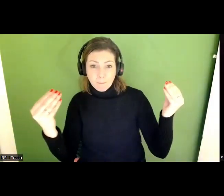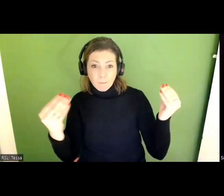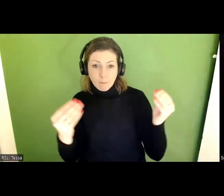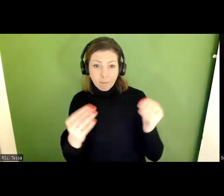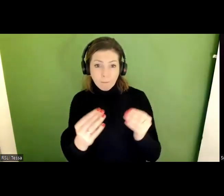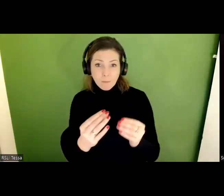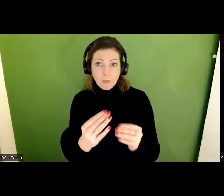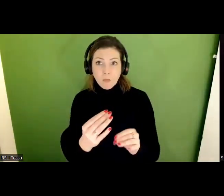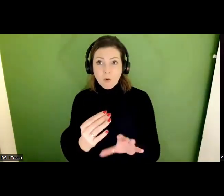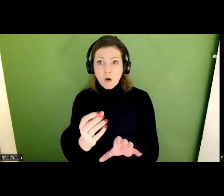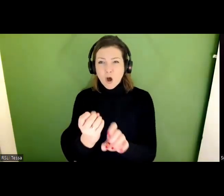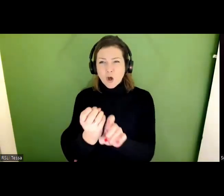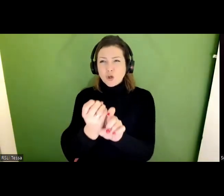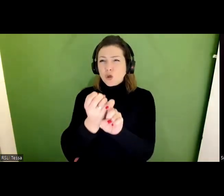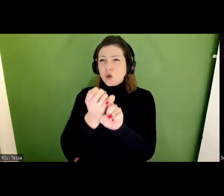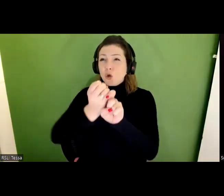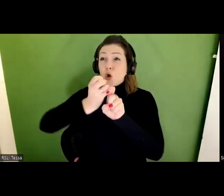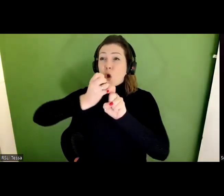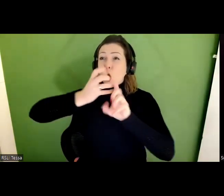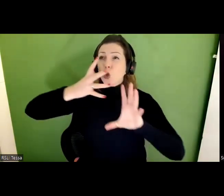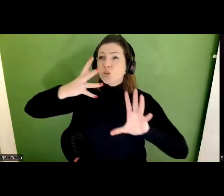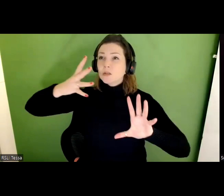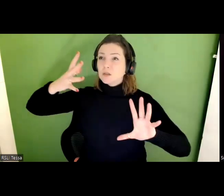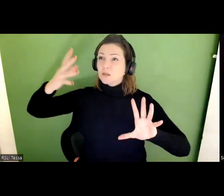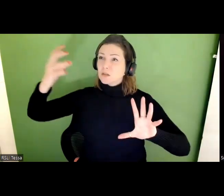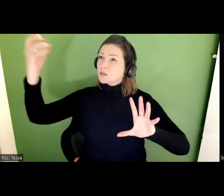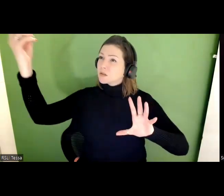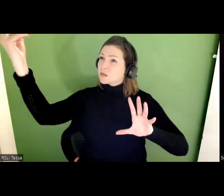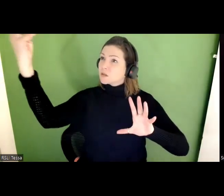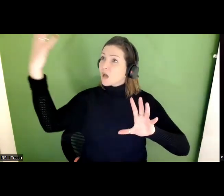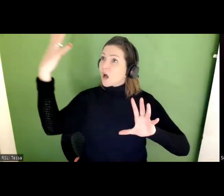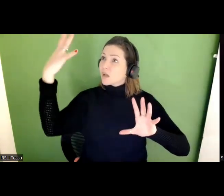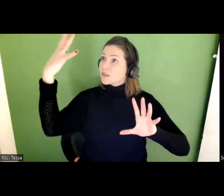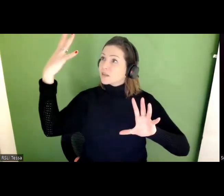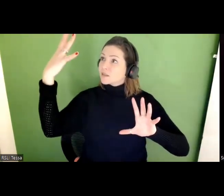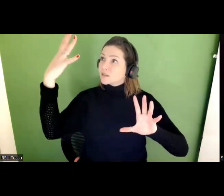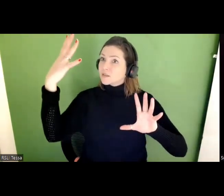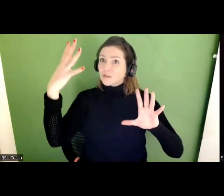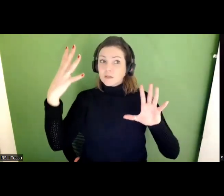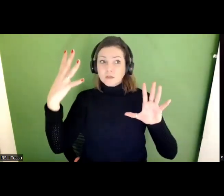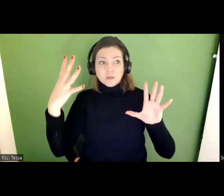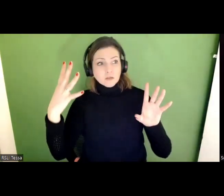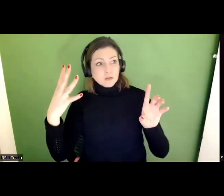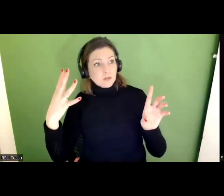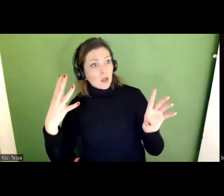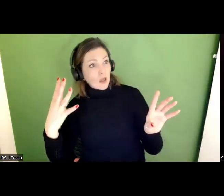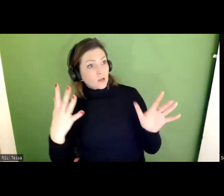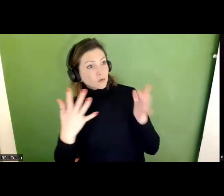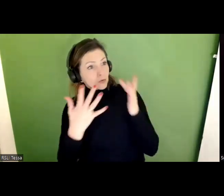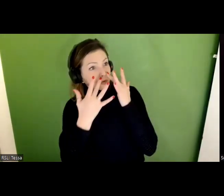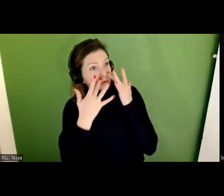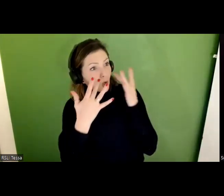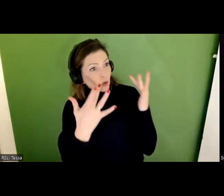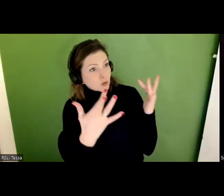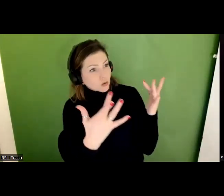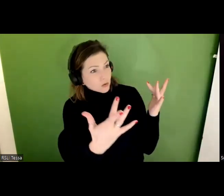Only brilliant aureate solar power exposes Firestone's secret